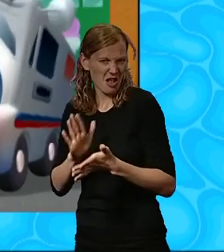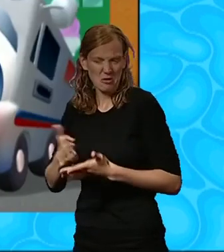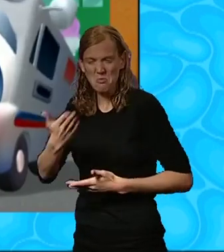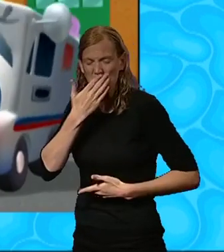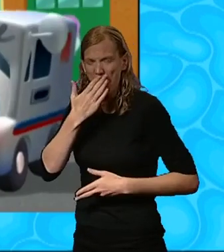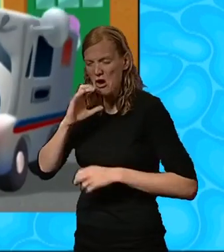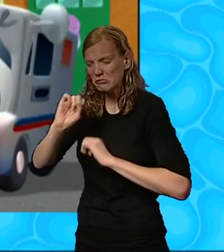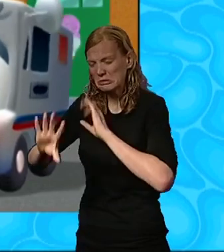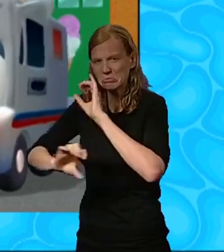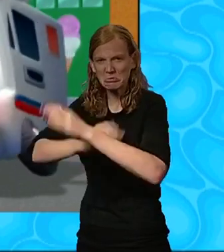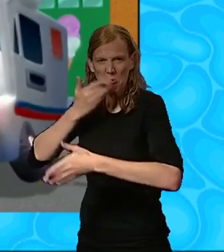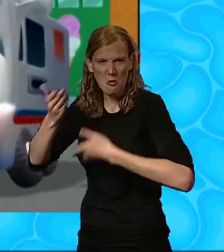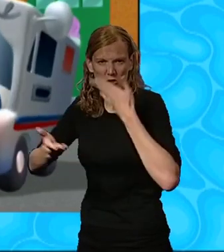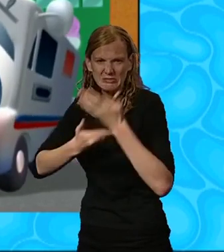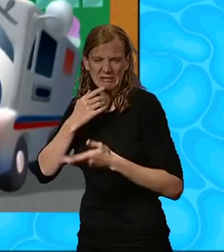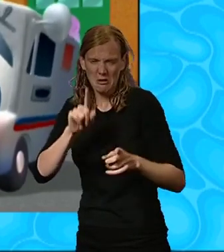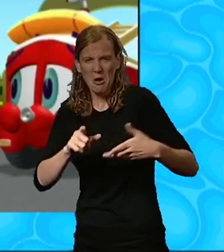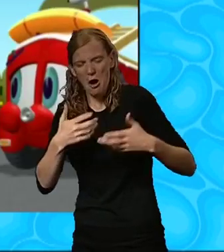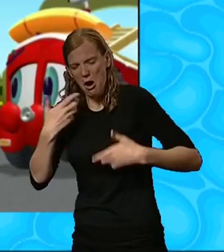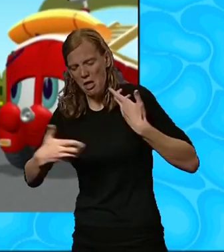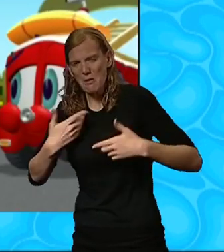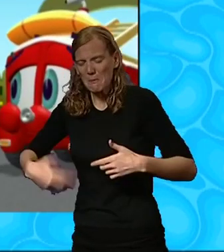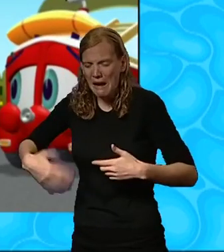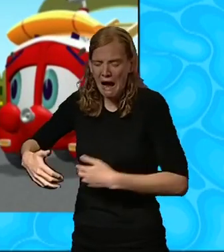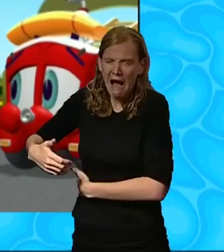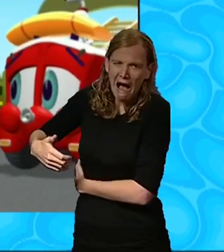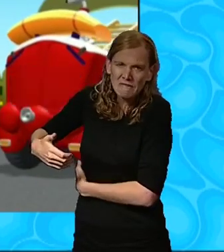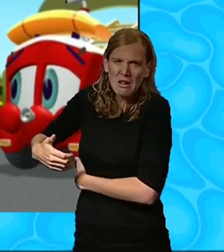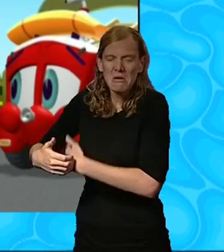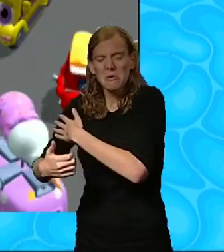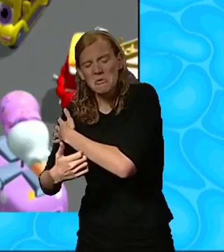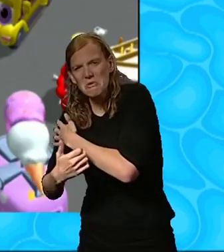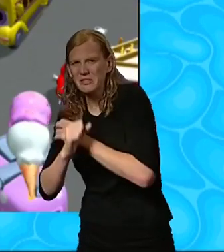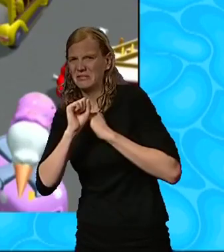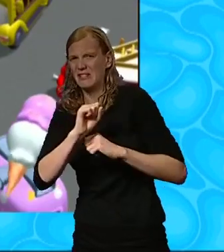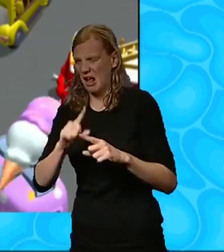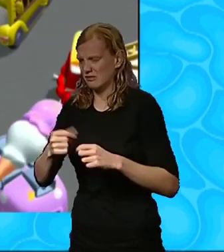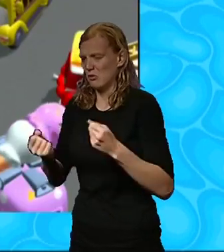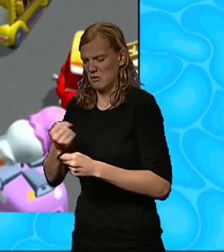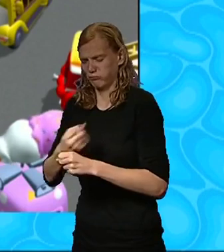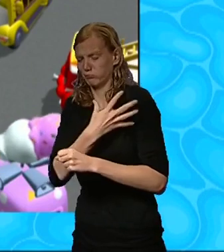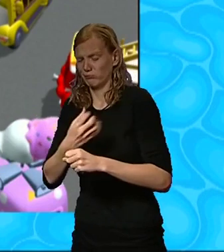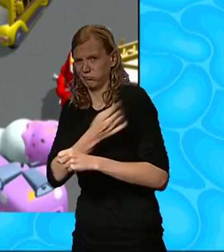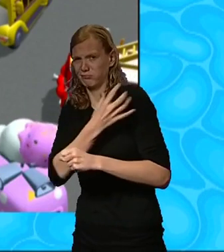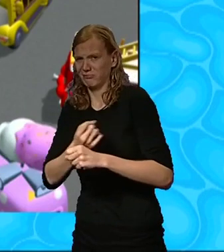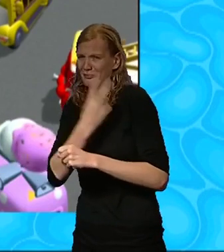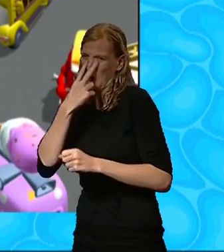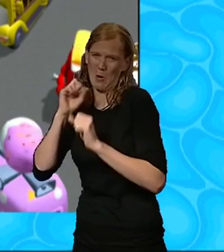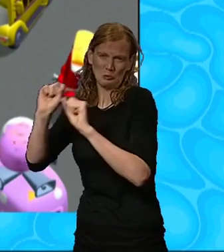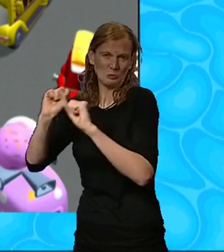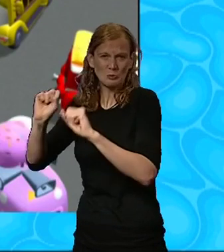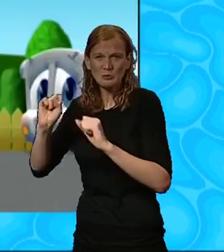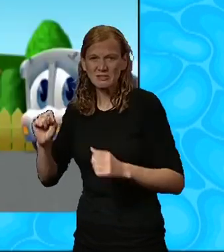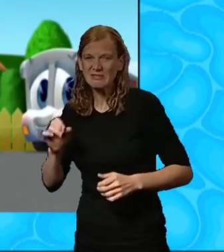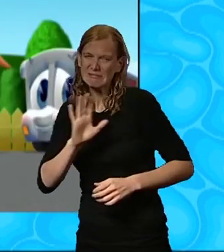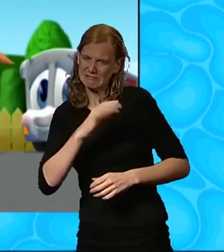days. Or complain about their aching springs. And they're always backfiring. I have an aunt that's very old. She smells a bit